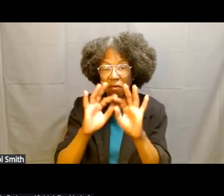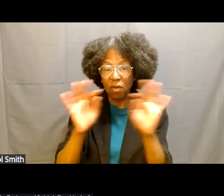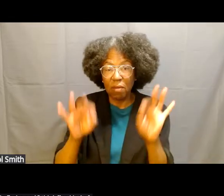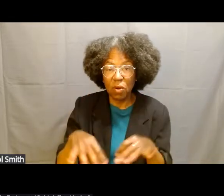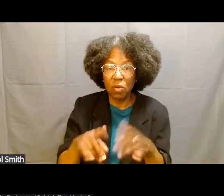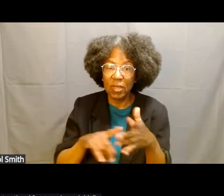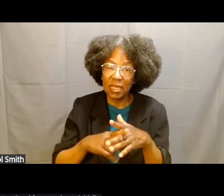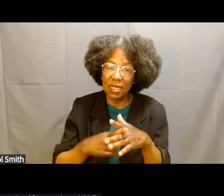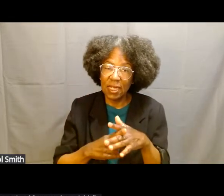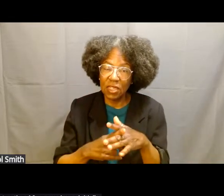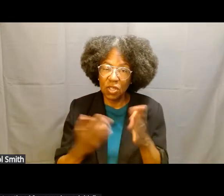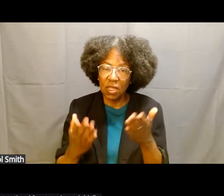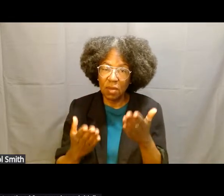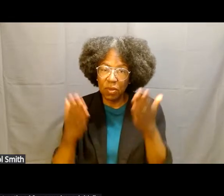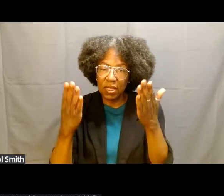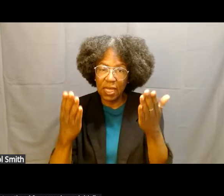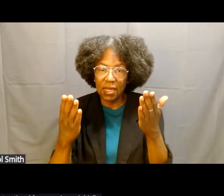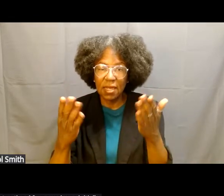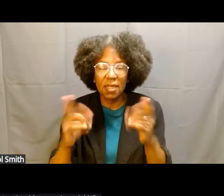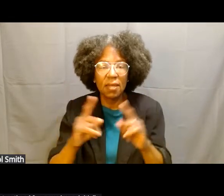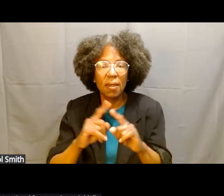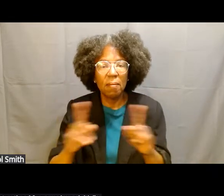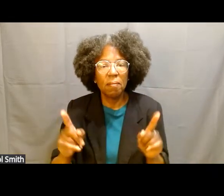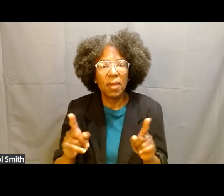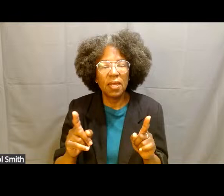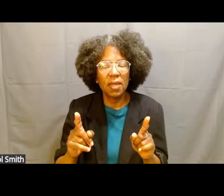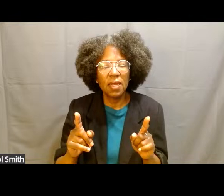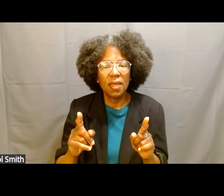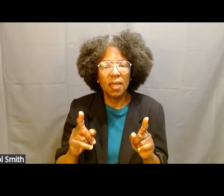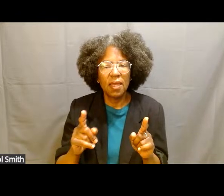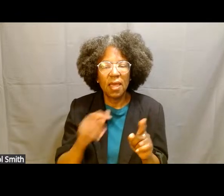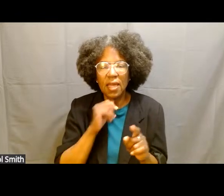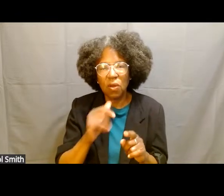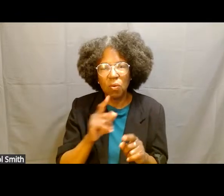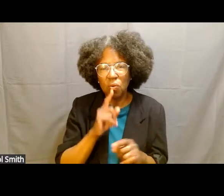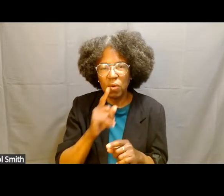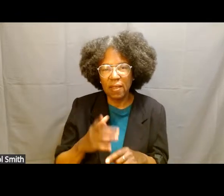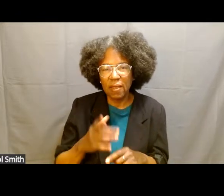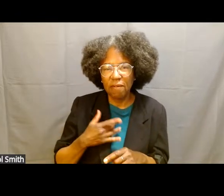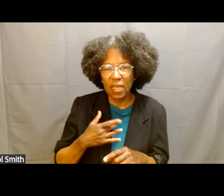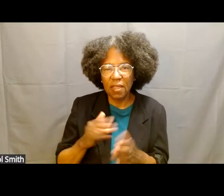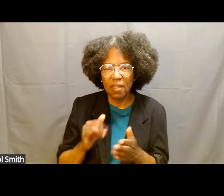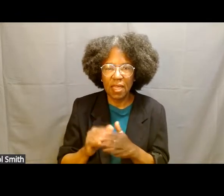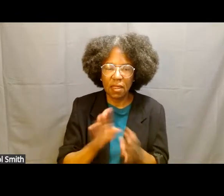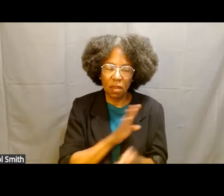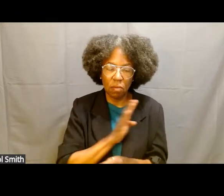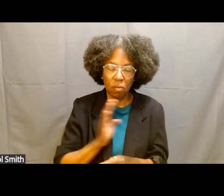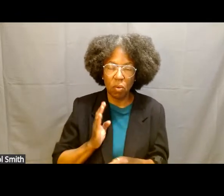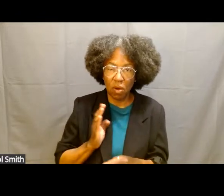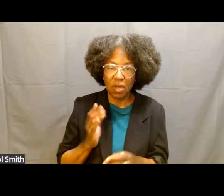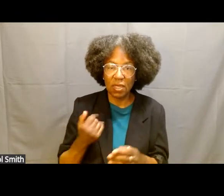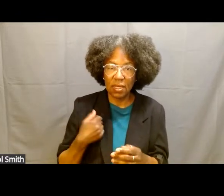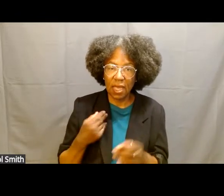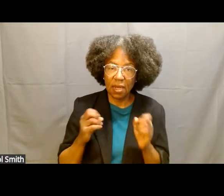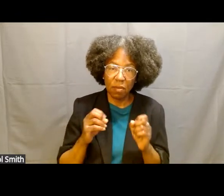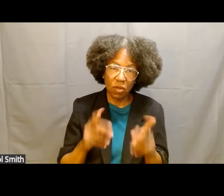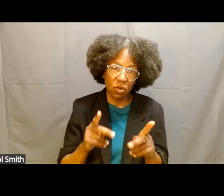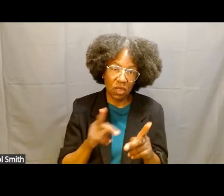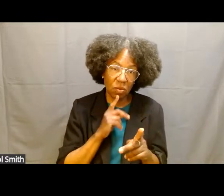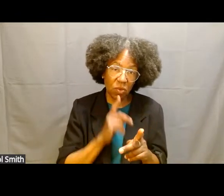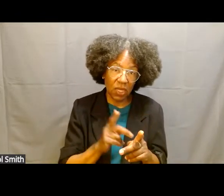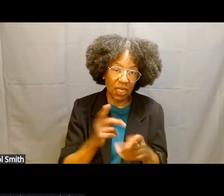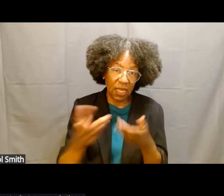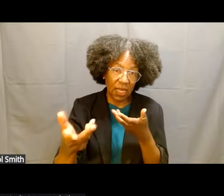but I don't really feel that the board has had an opportunity to engage in those discussions.